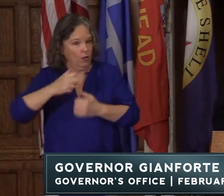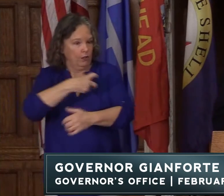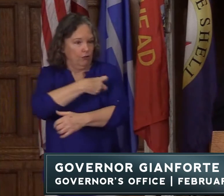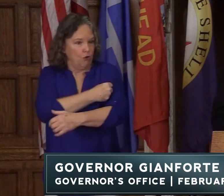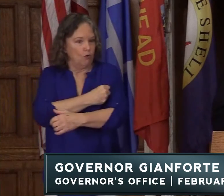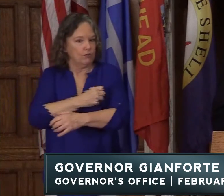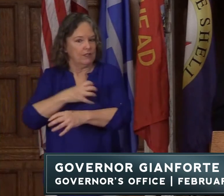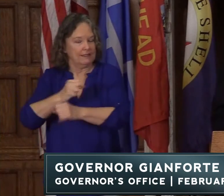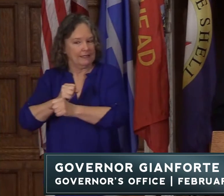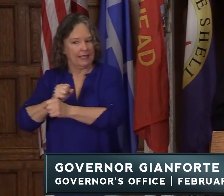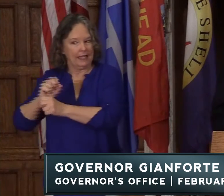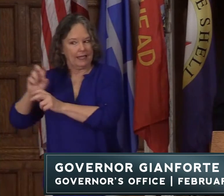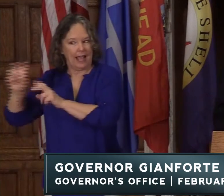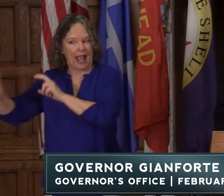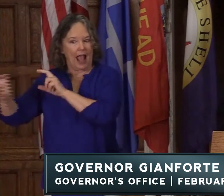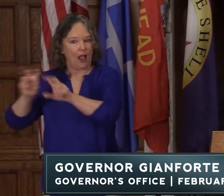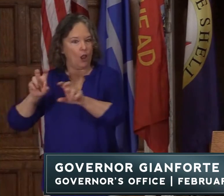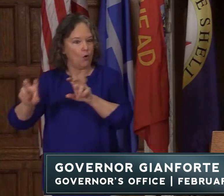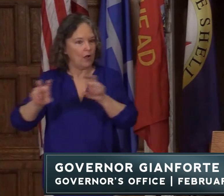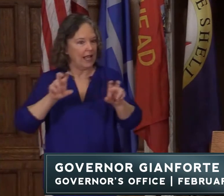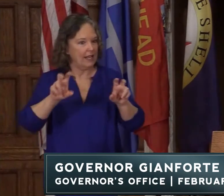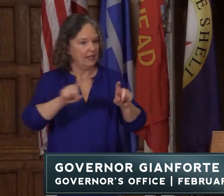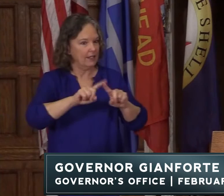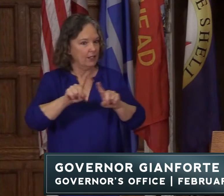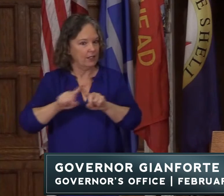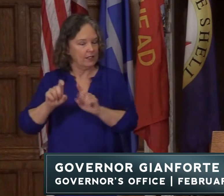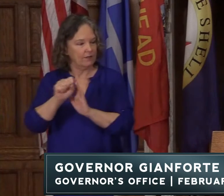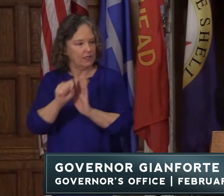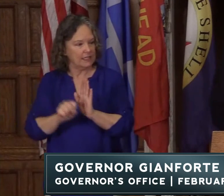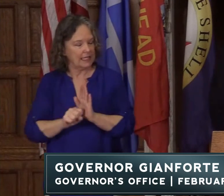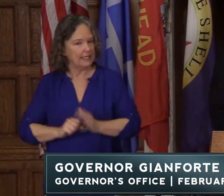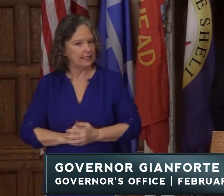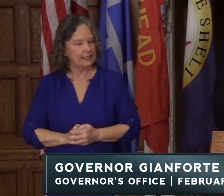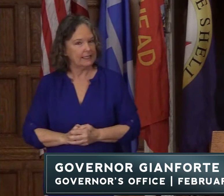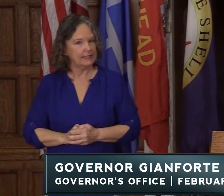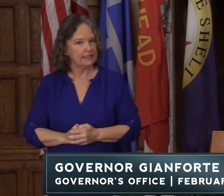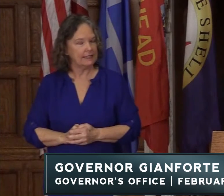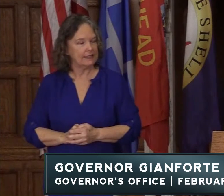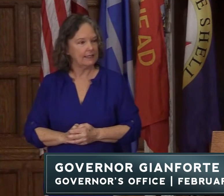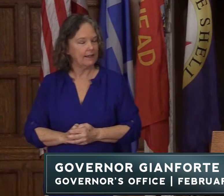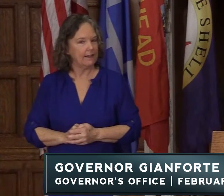General Quinn were saying there wasn't a lot of clarity on why Montana wasn't getting what you would